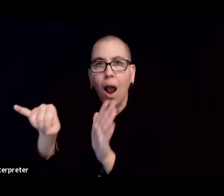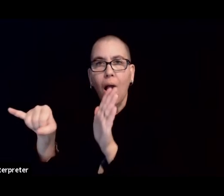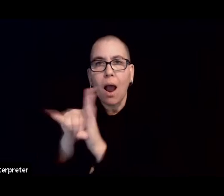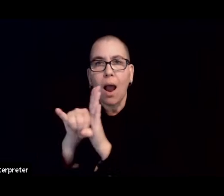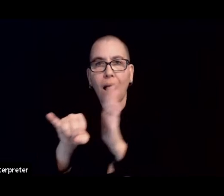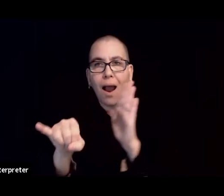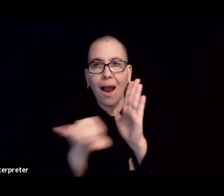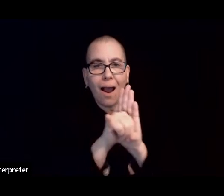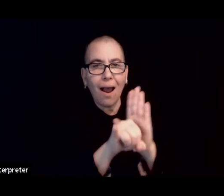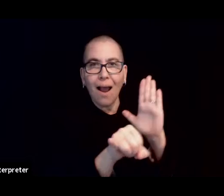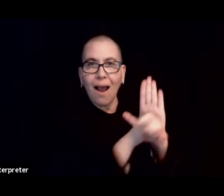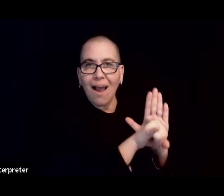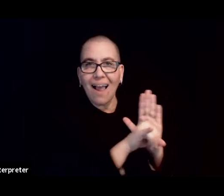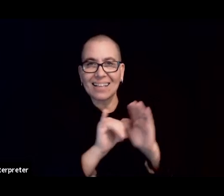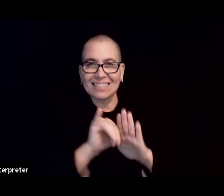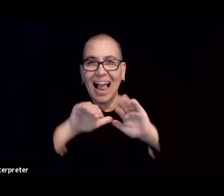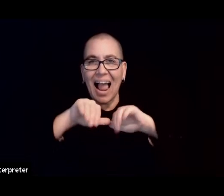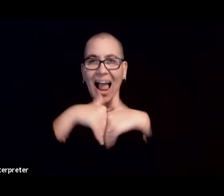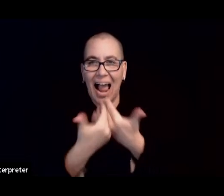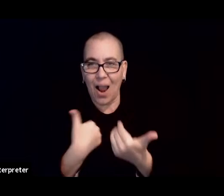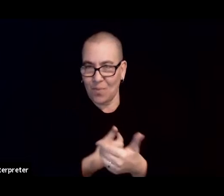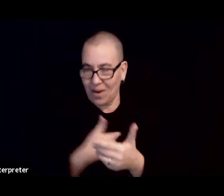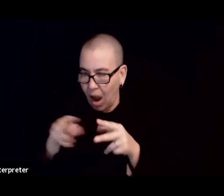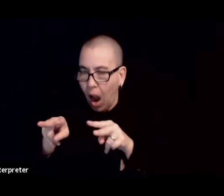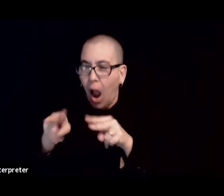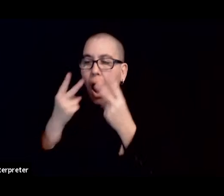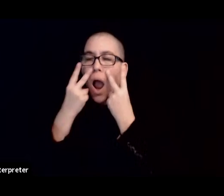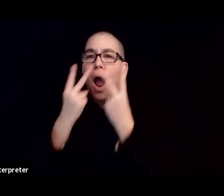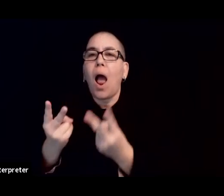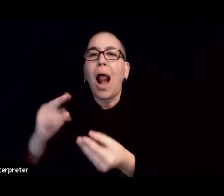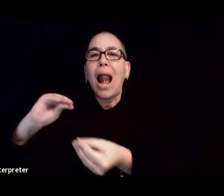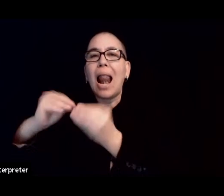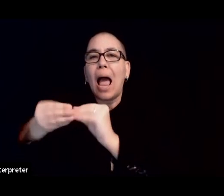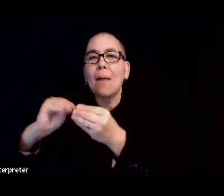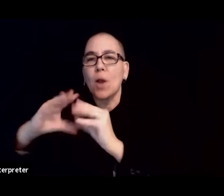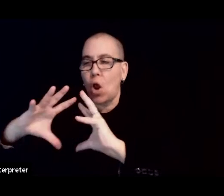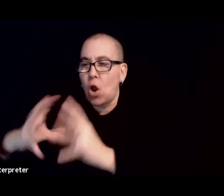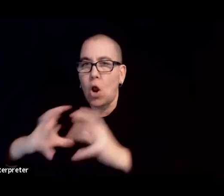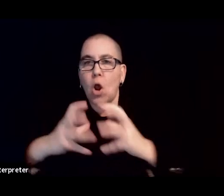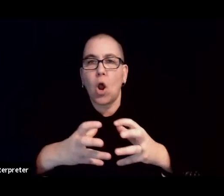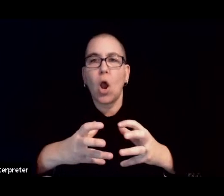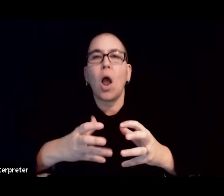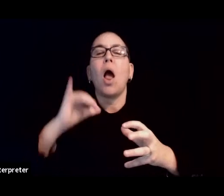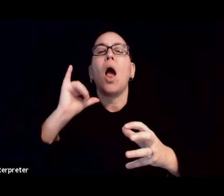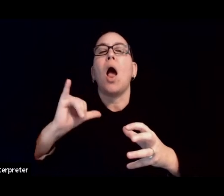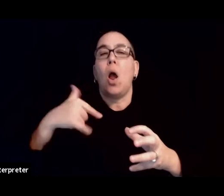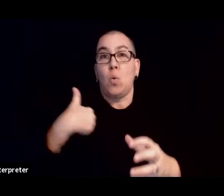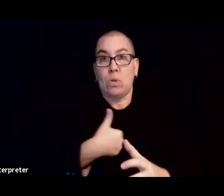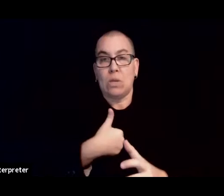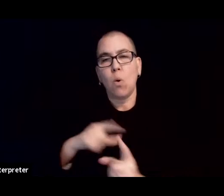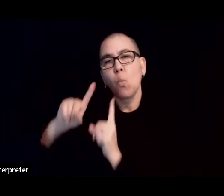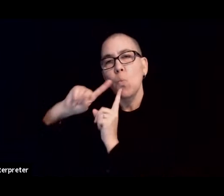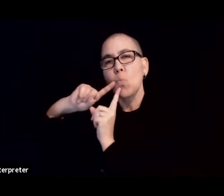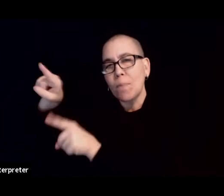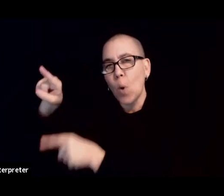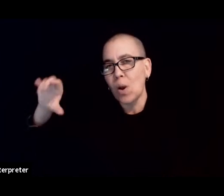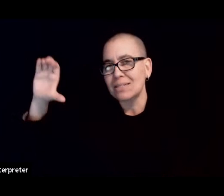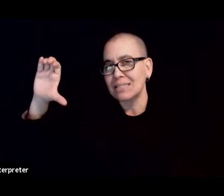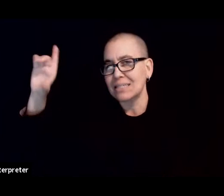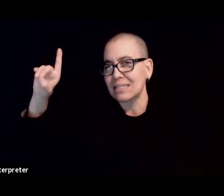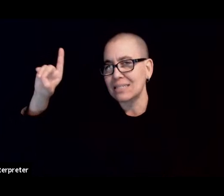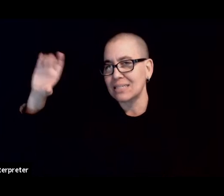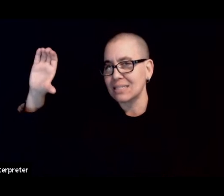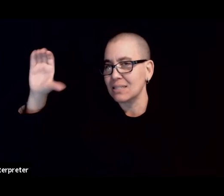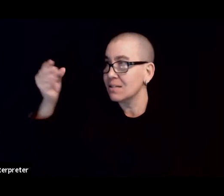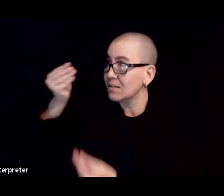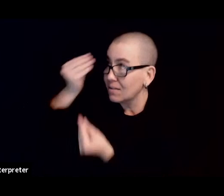the data that we have gotten from CDC. And we certainly have been made aware of the concerns